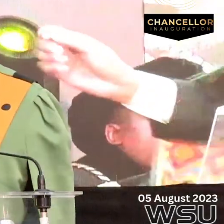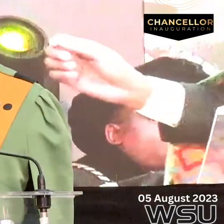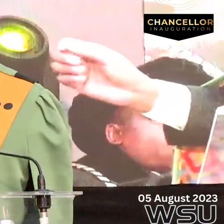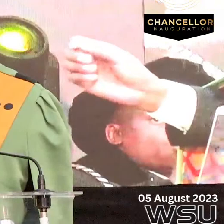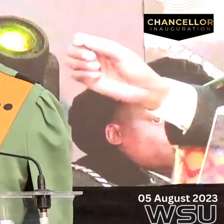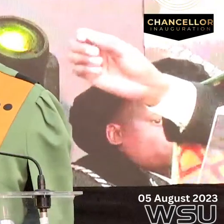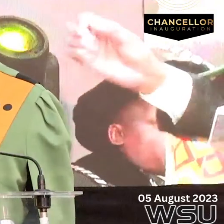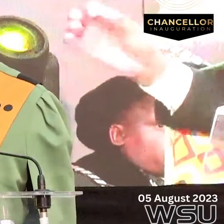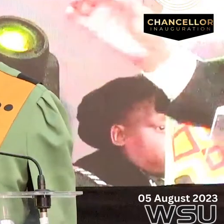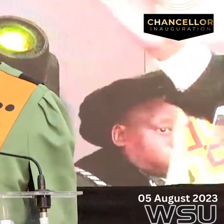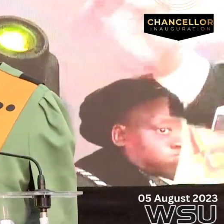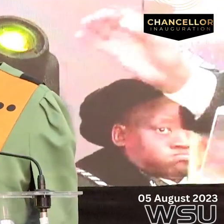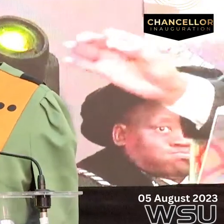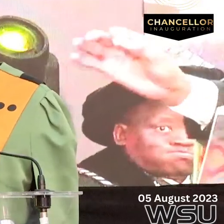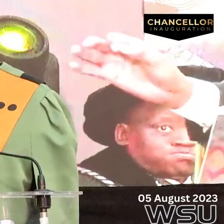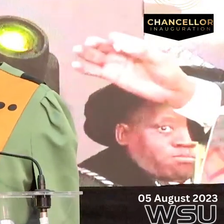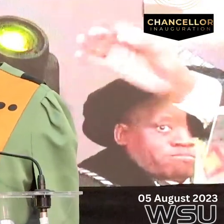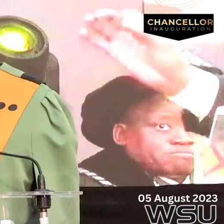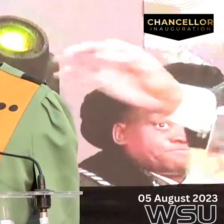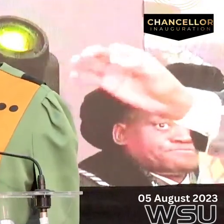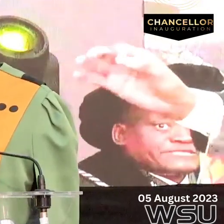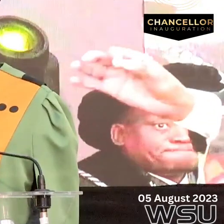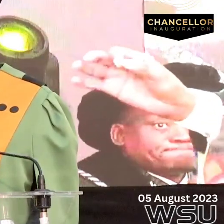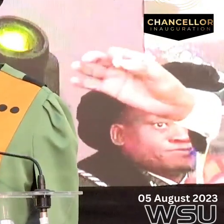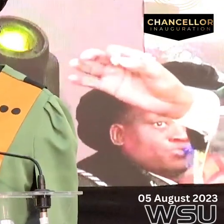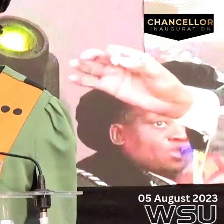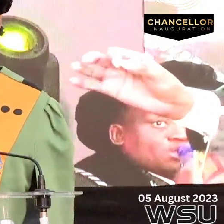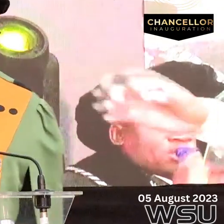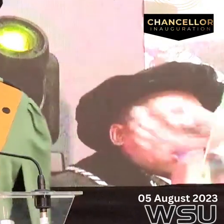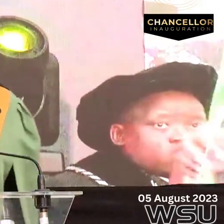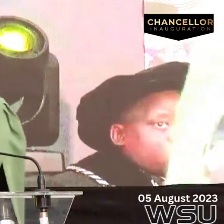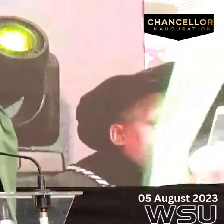registrar izawuba compliant with the statute